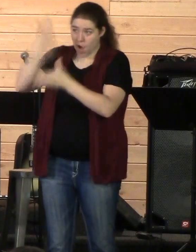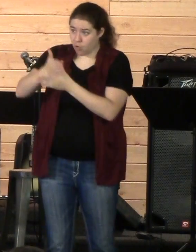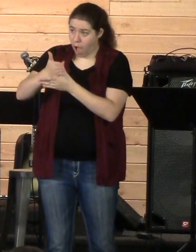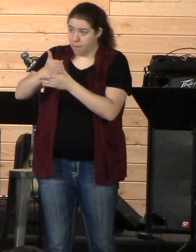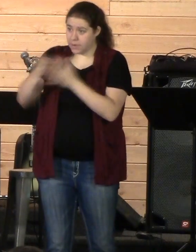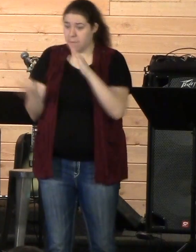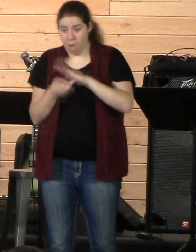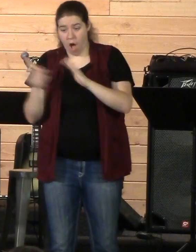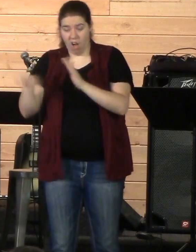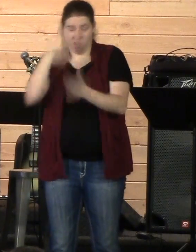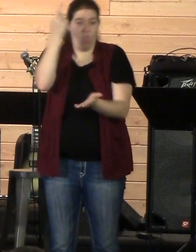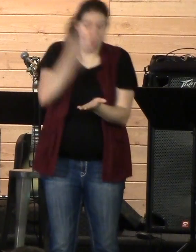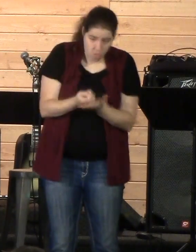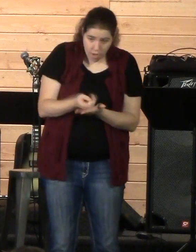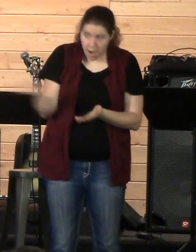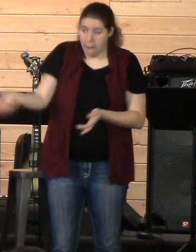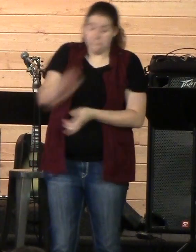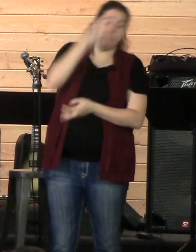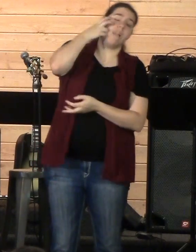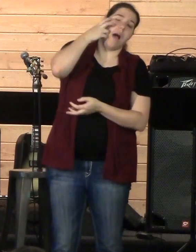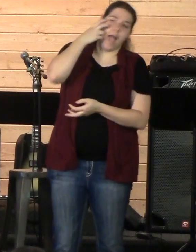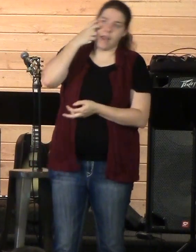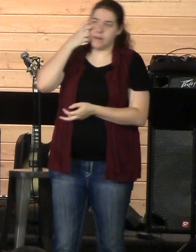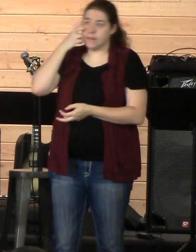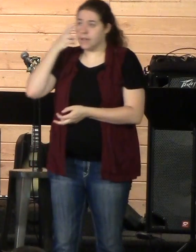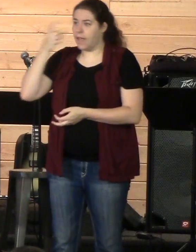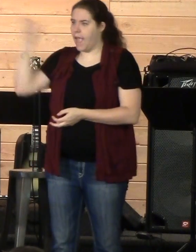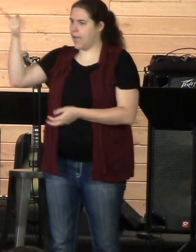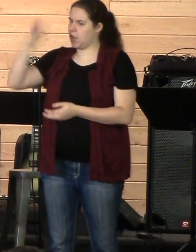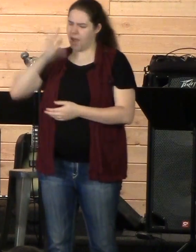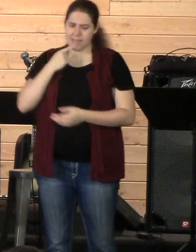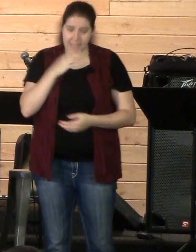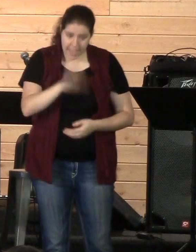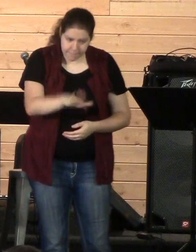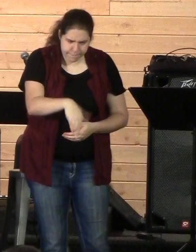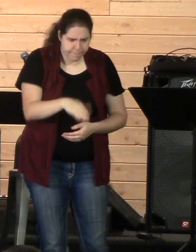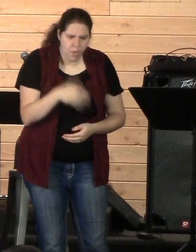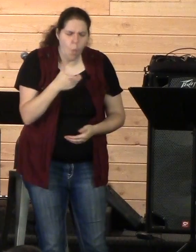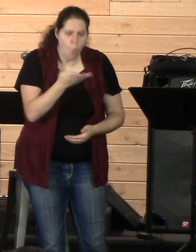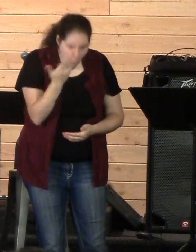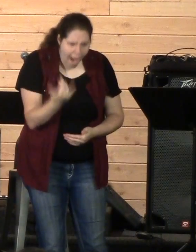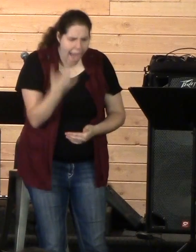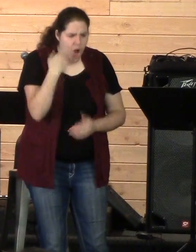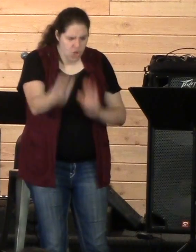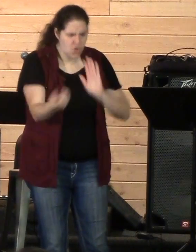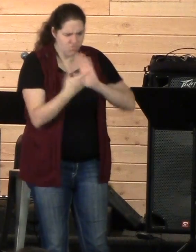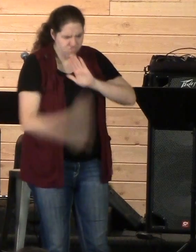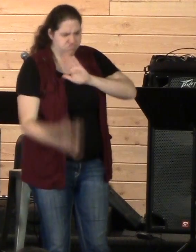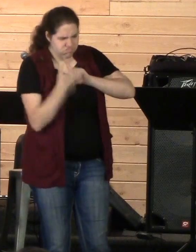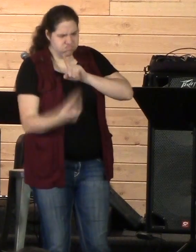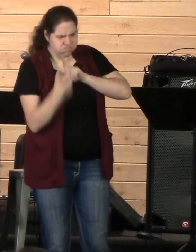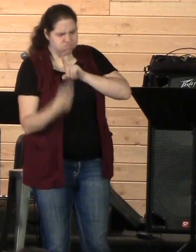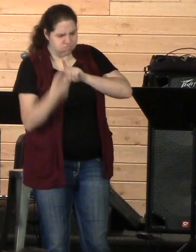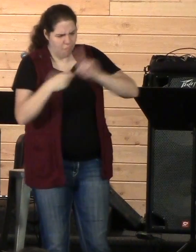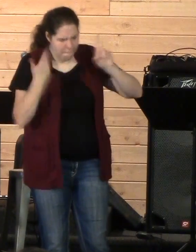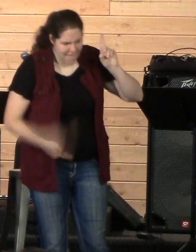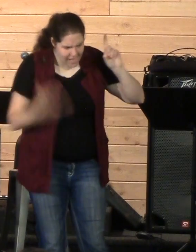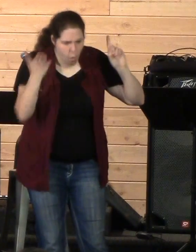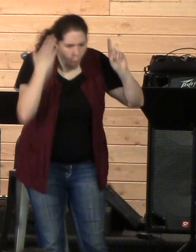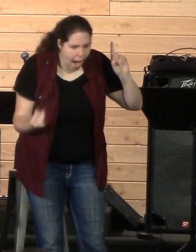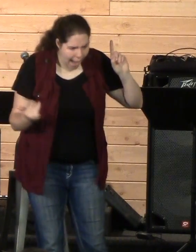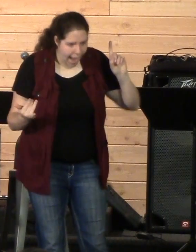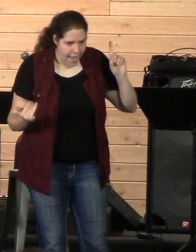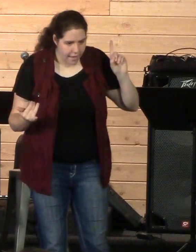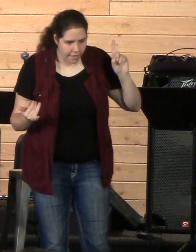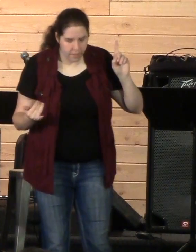said, Paul, why are you persecuting me? And he said, who are you, Lord? Which is interesting that he wouldn't know, but he called him